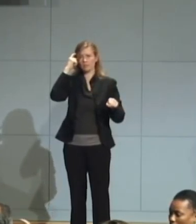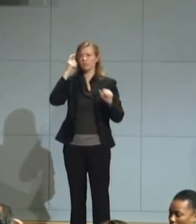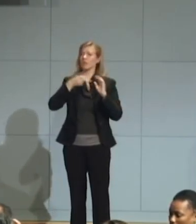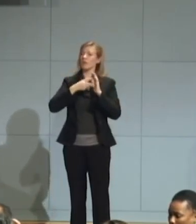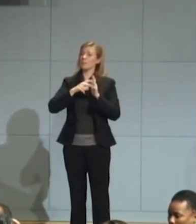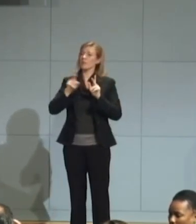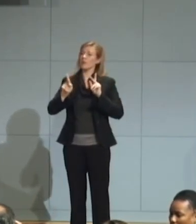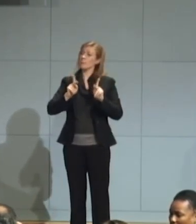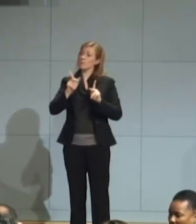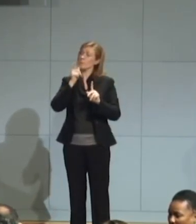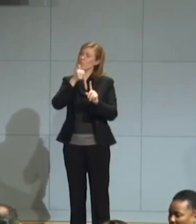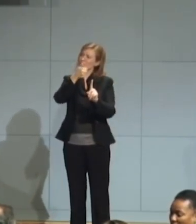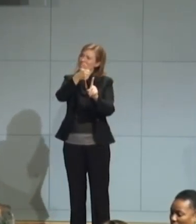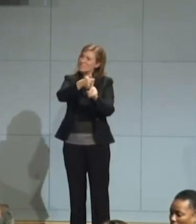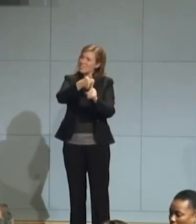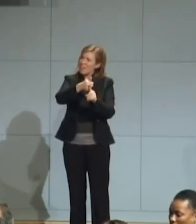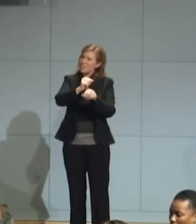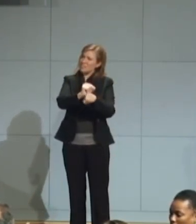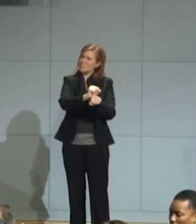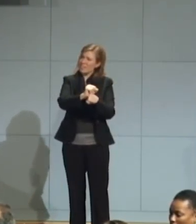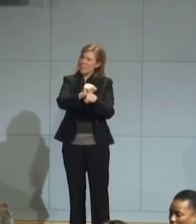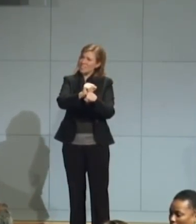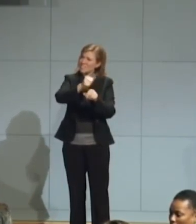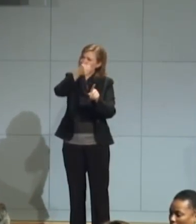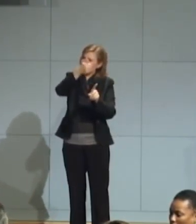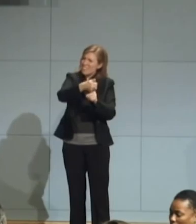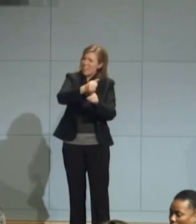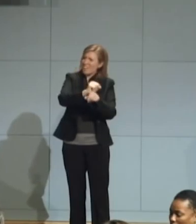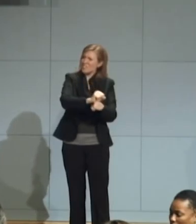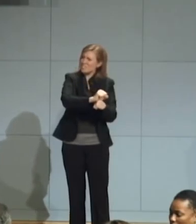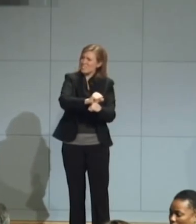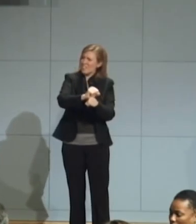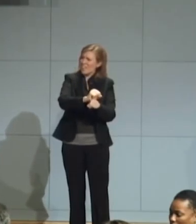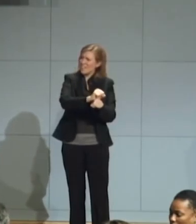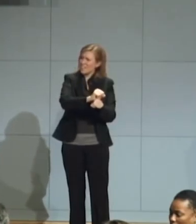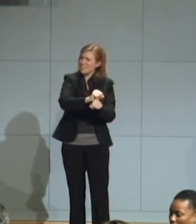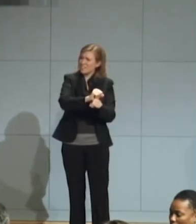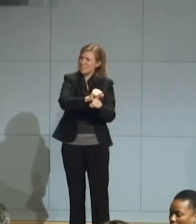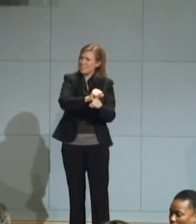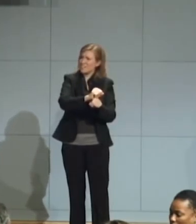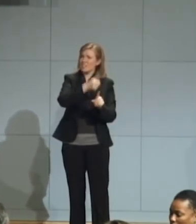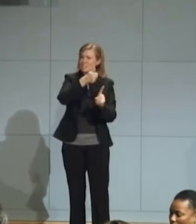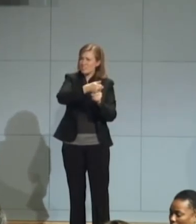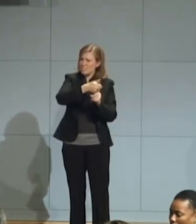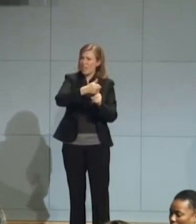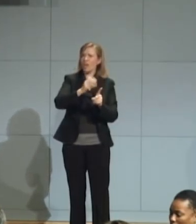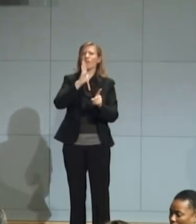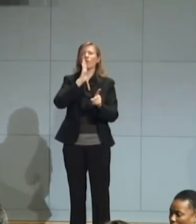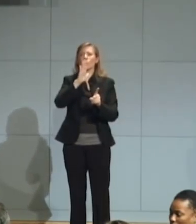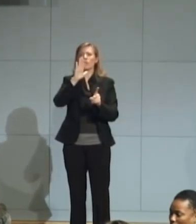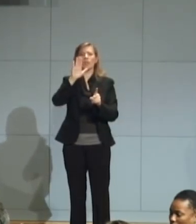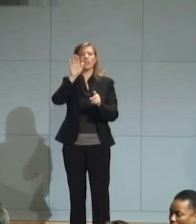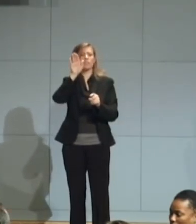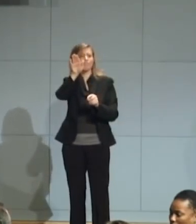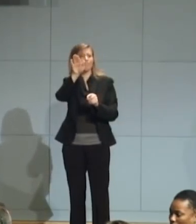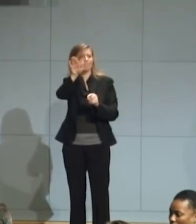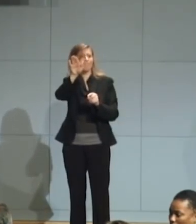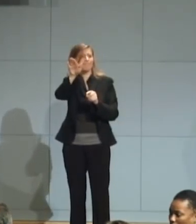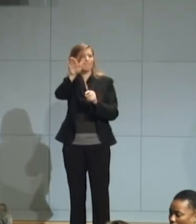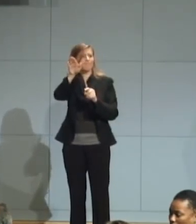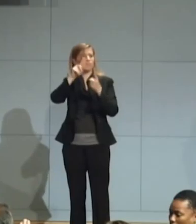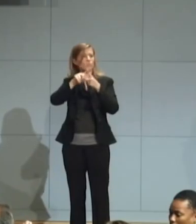contradict. And you don't want to be thought of as a hypocrite, so you have to figure out a way to smooth over the contradiction. So how do